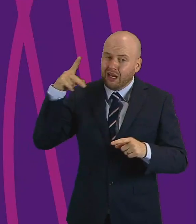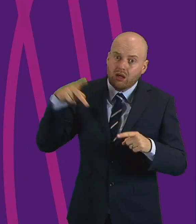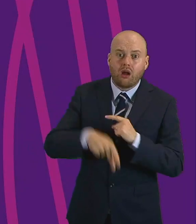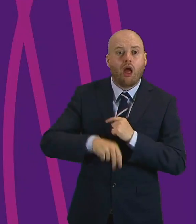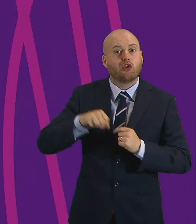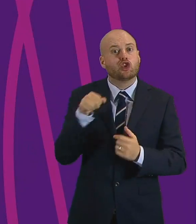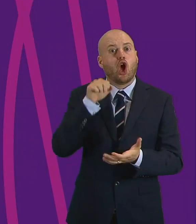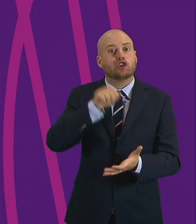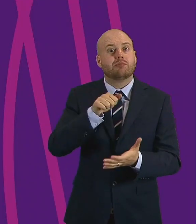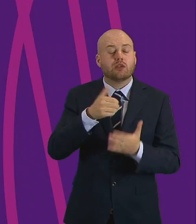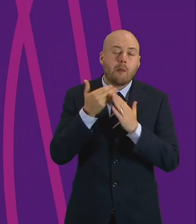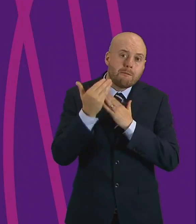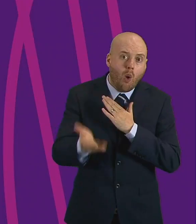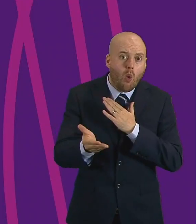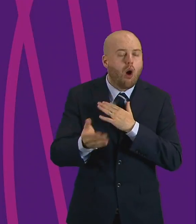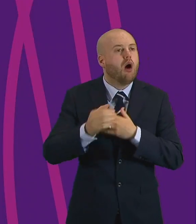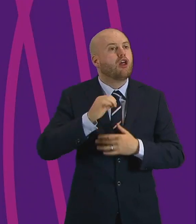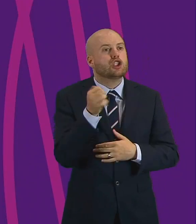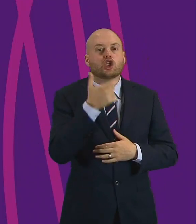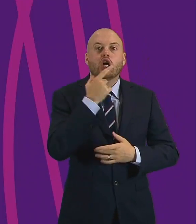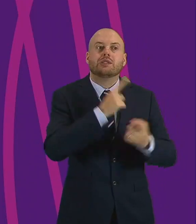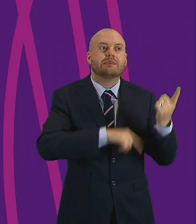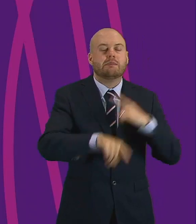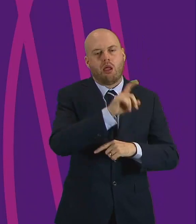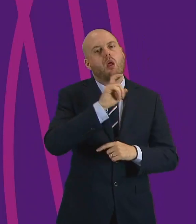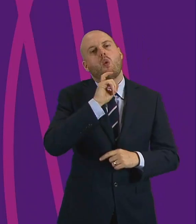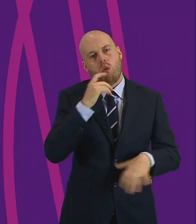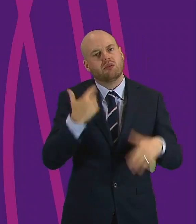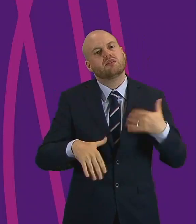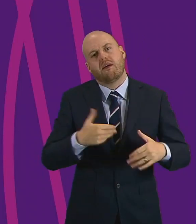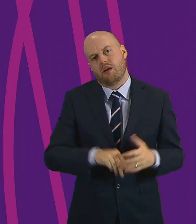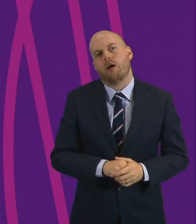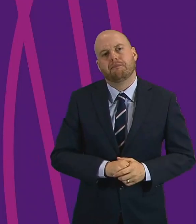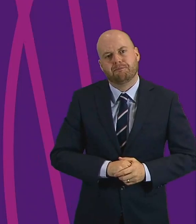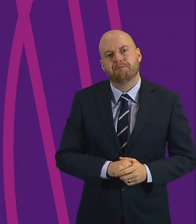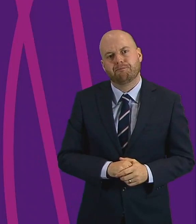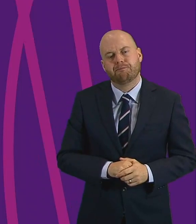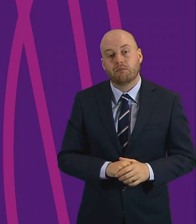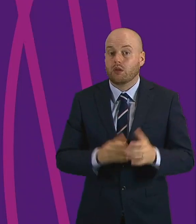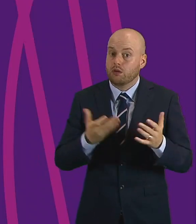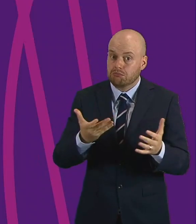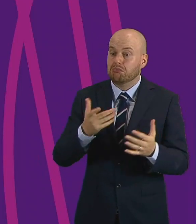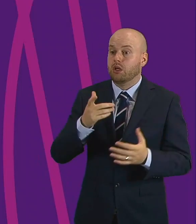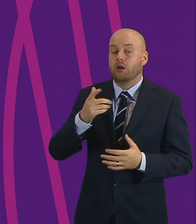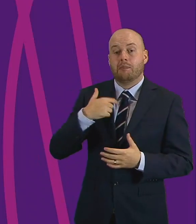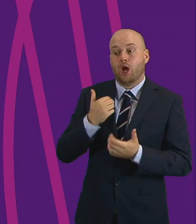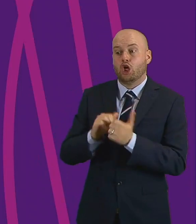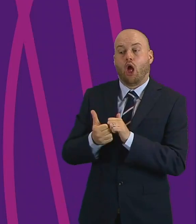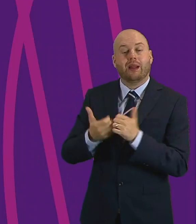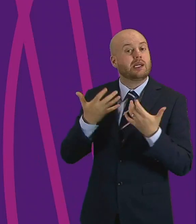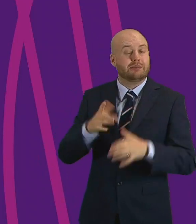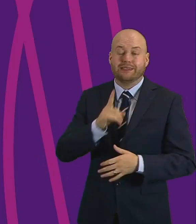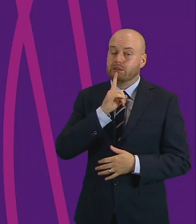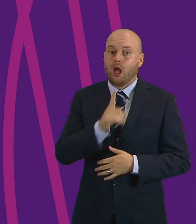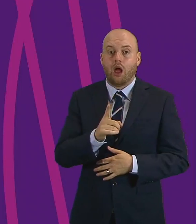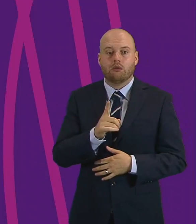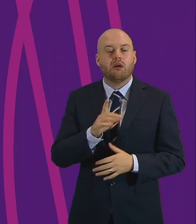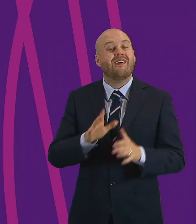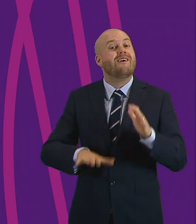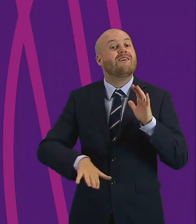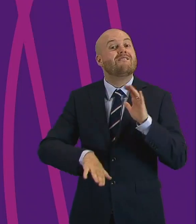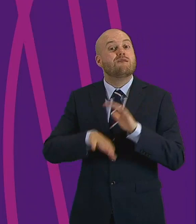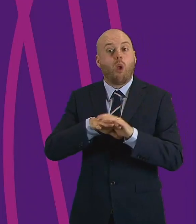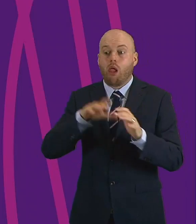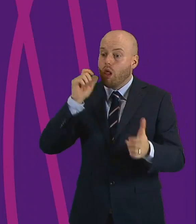make ends meet during this economic crisis. As my colleague Maurice Golden noted, the reality is that full fiscal autonomy will lead to